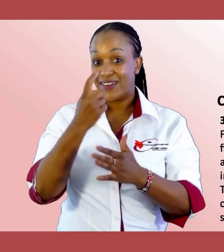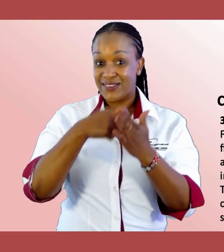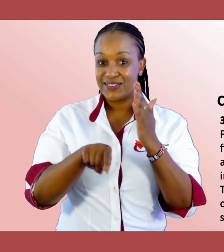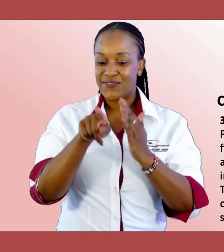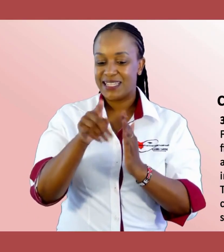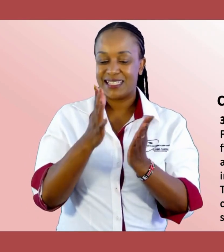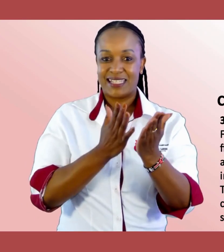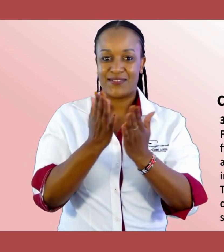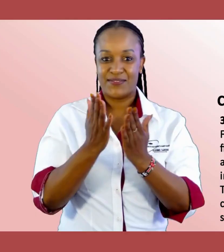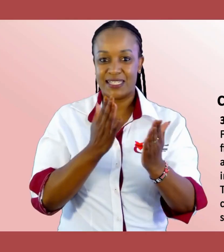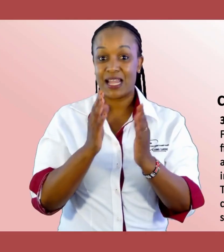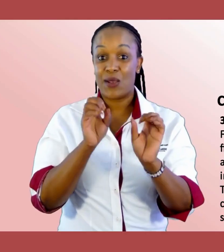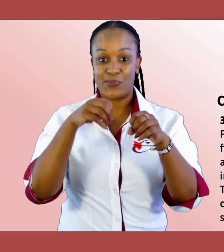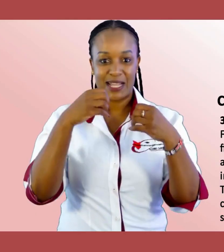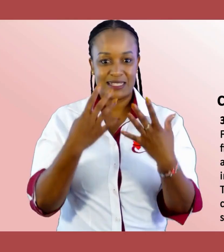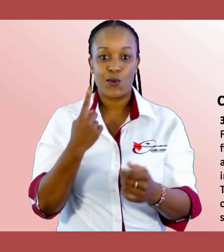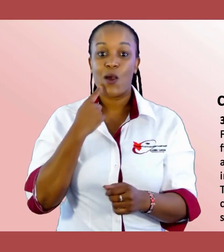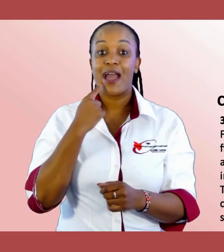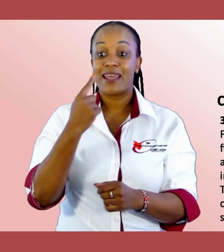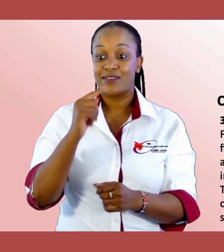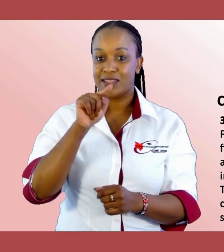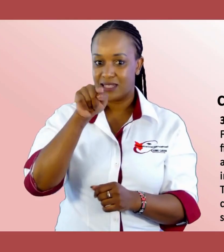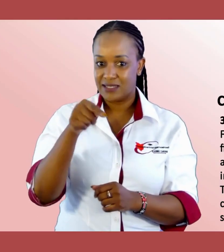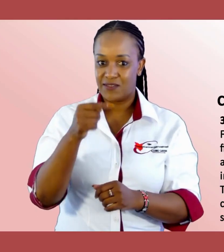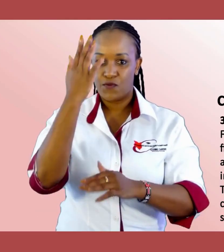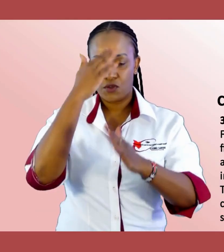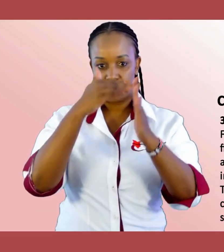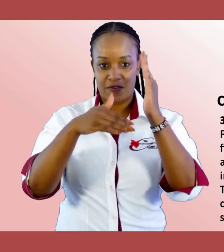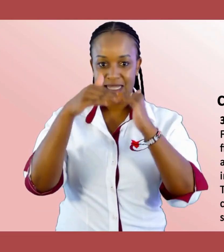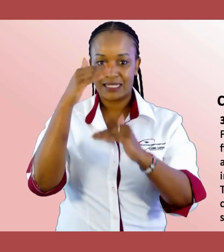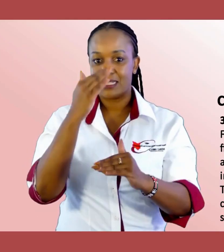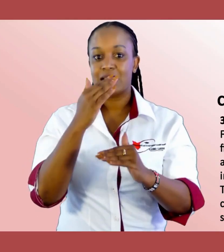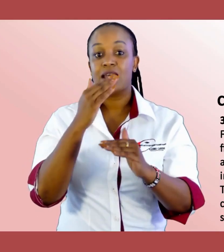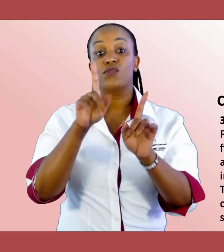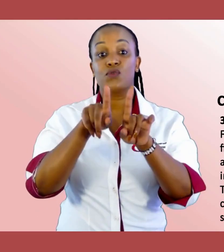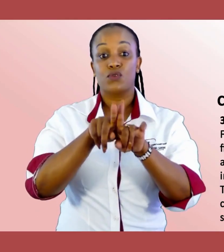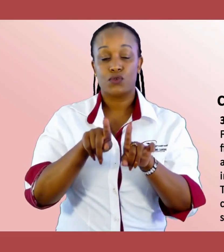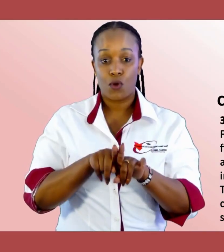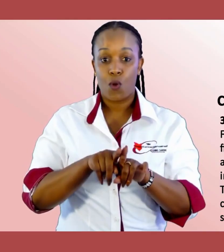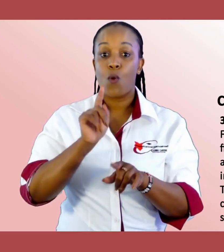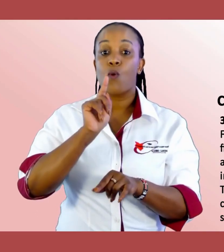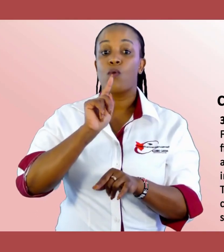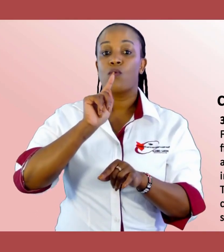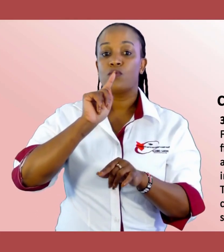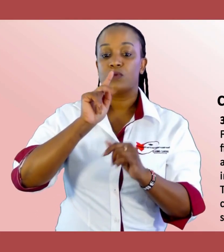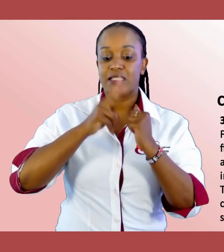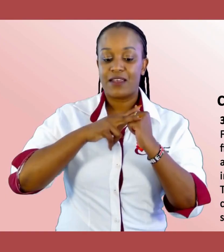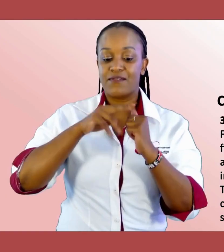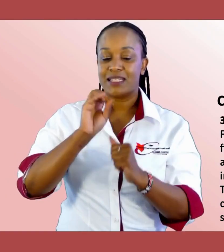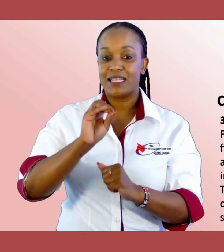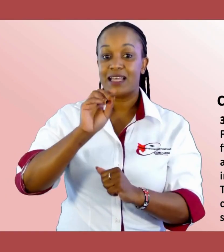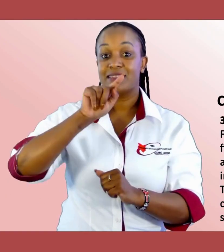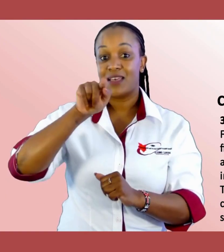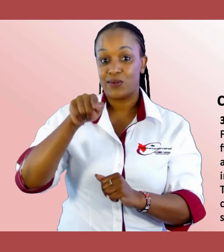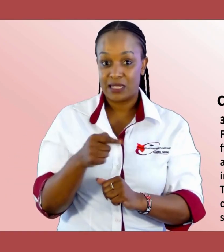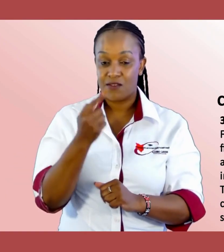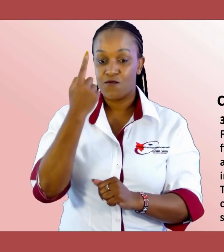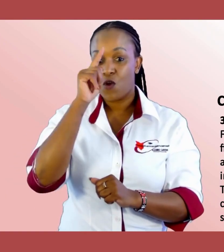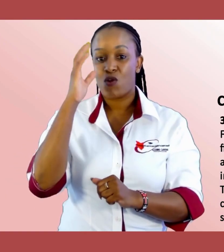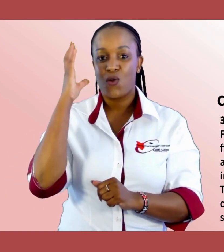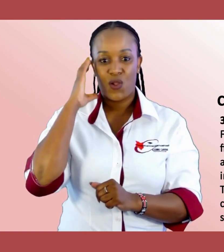cost is Kenya shillings 100,000 for universities and Kenya shillings 70,000